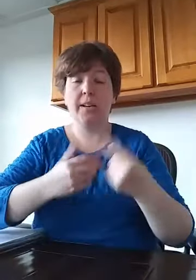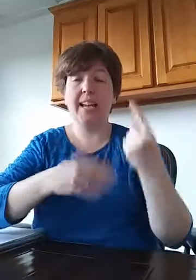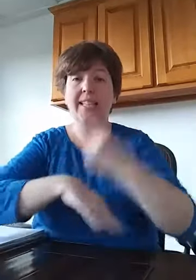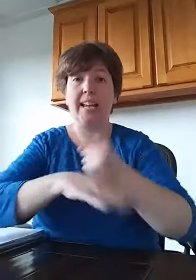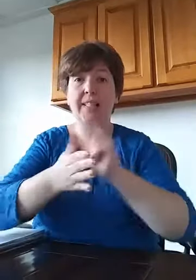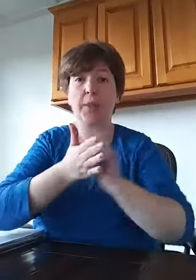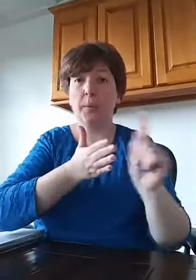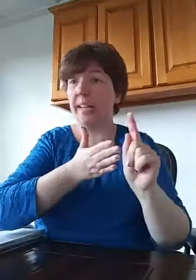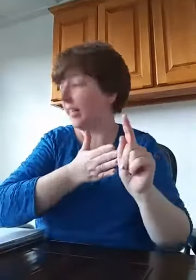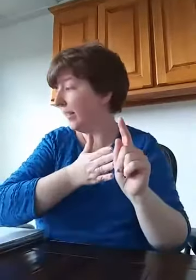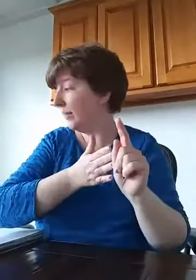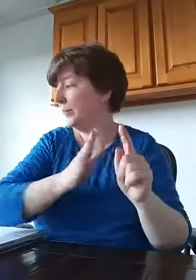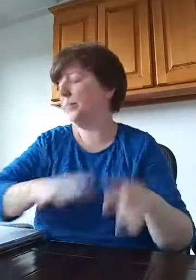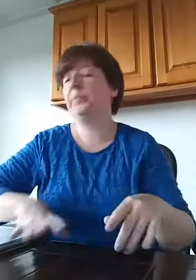Okay, days of the week.